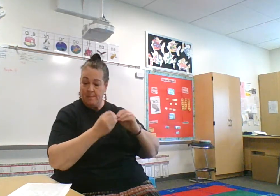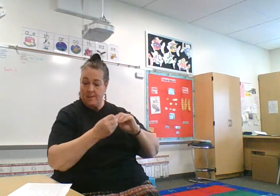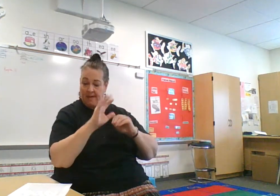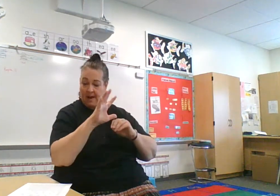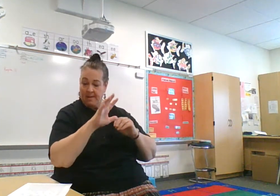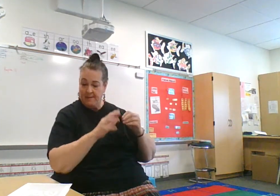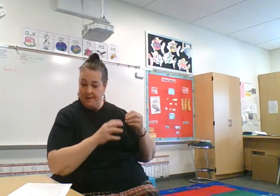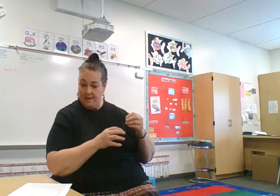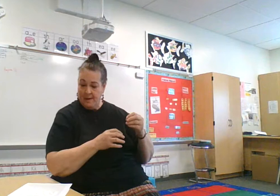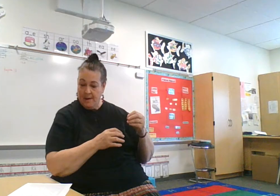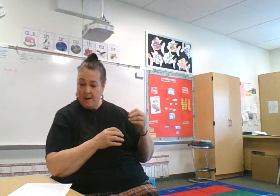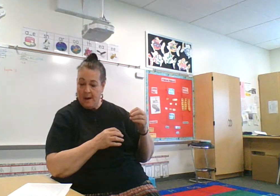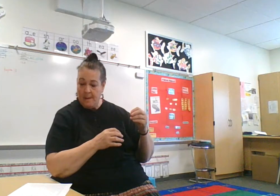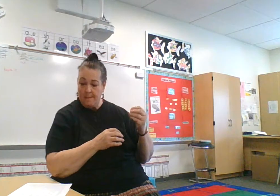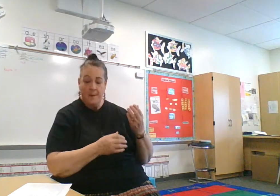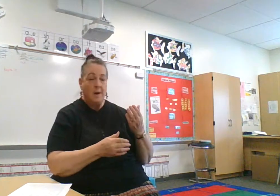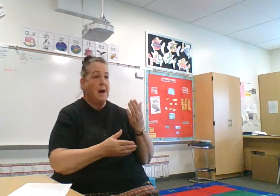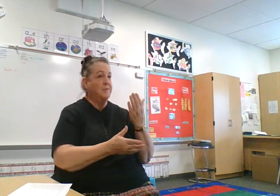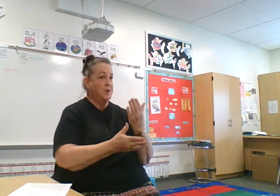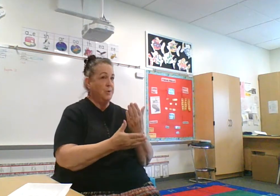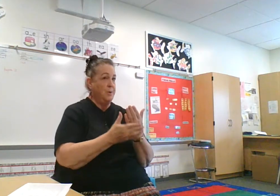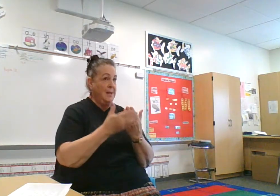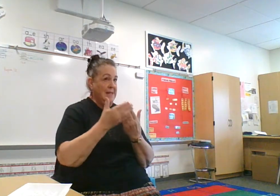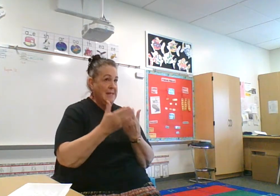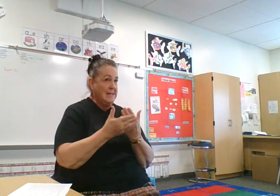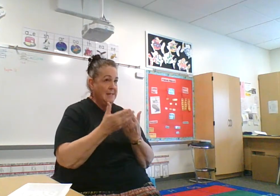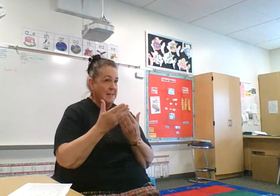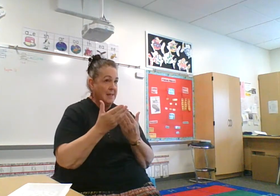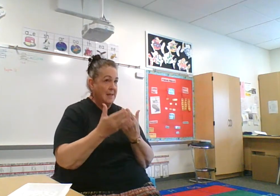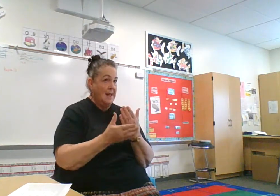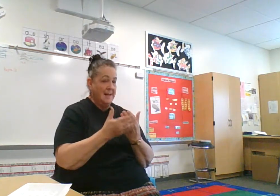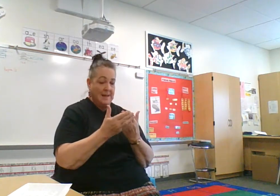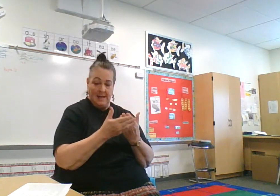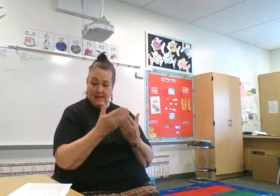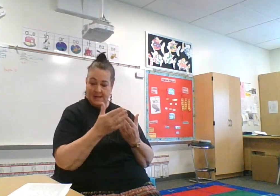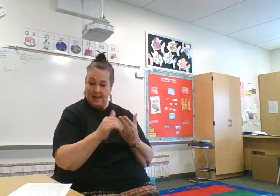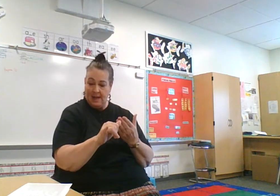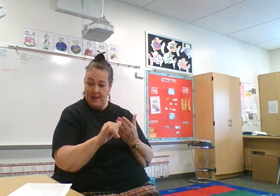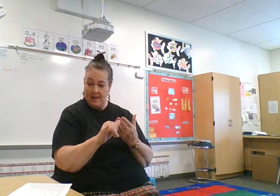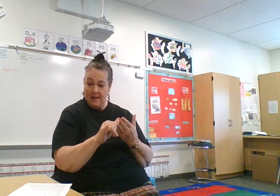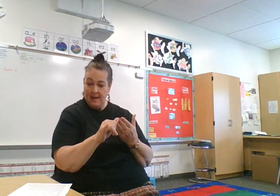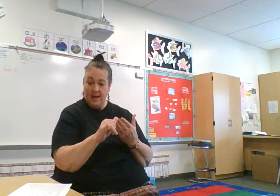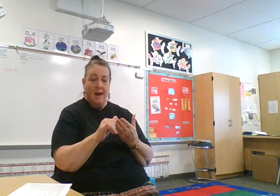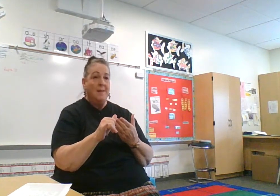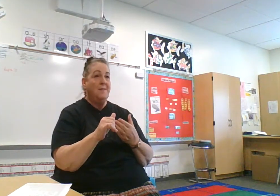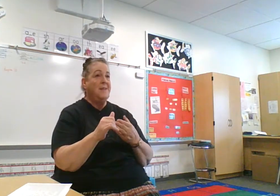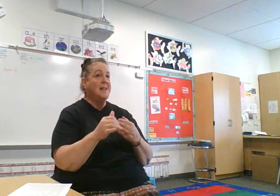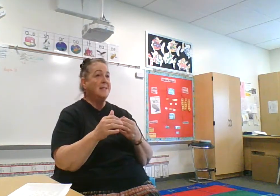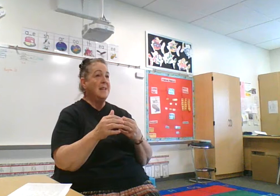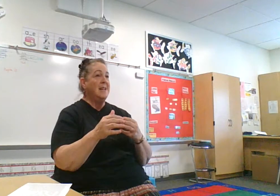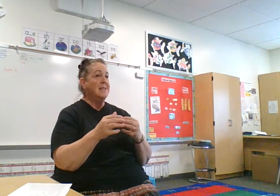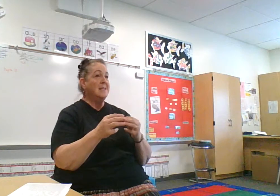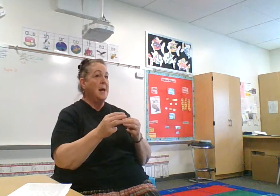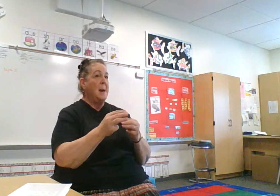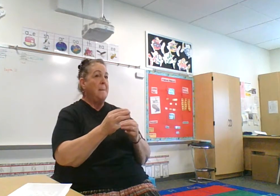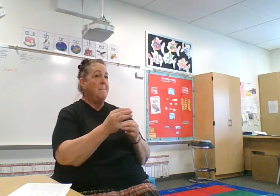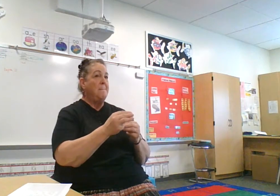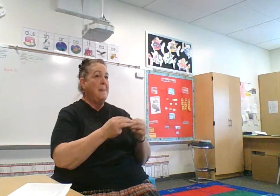5. I've shown you ease and easy. This is